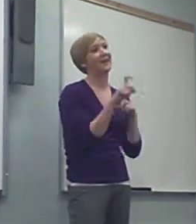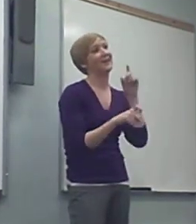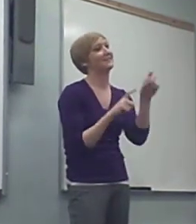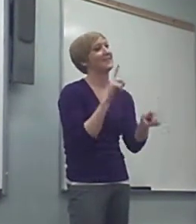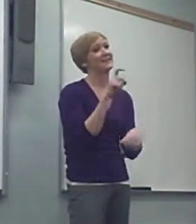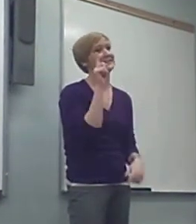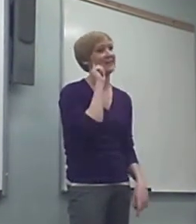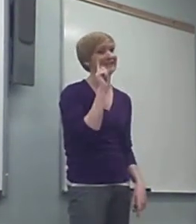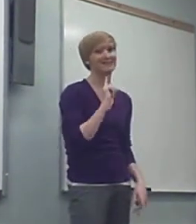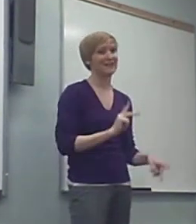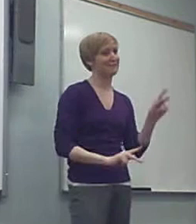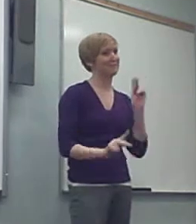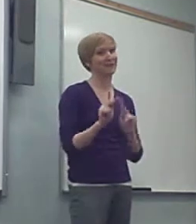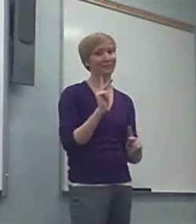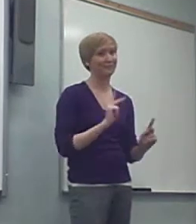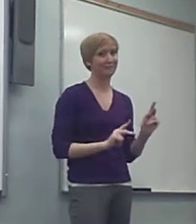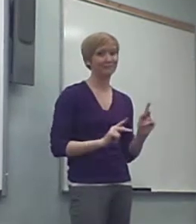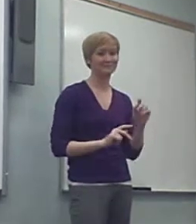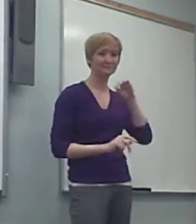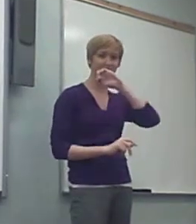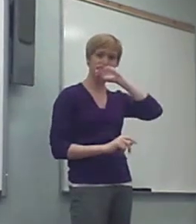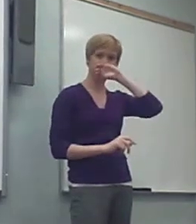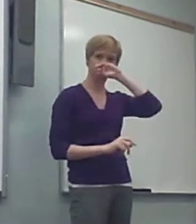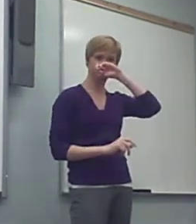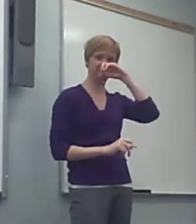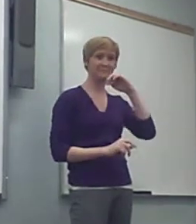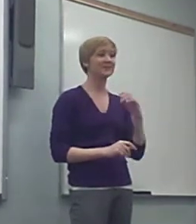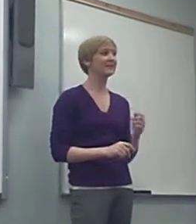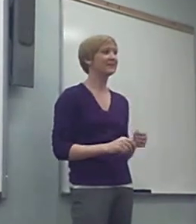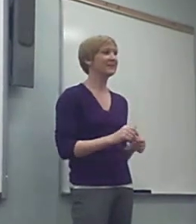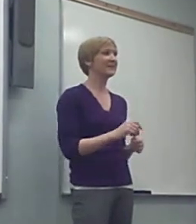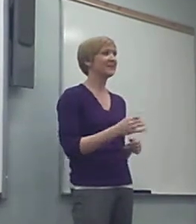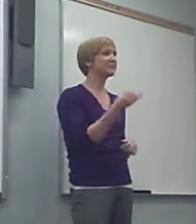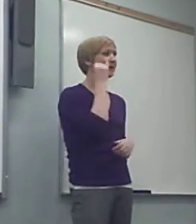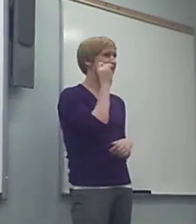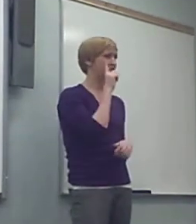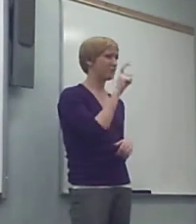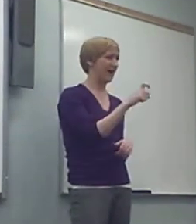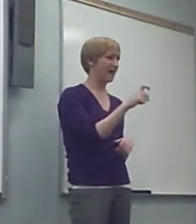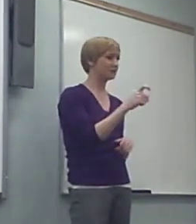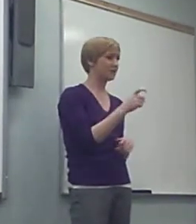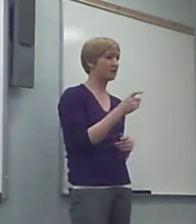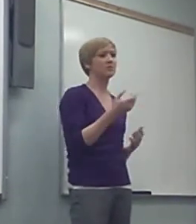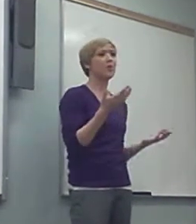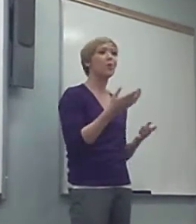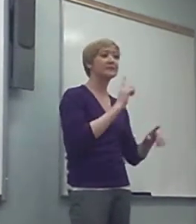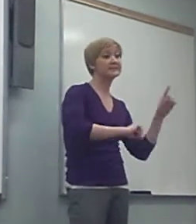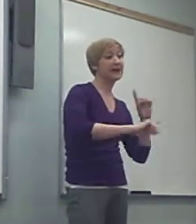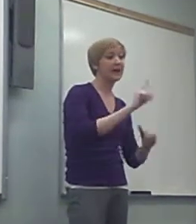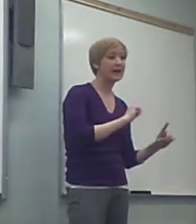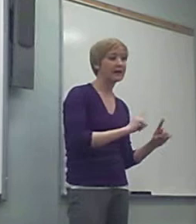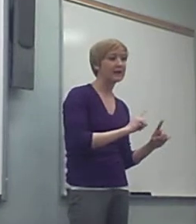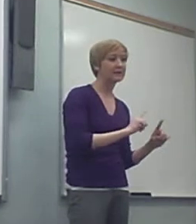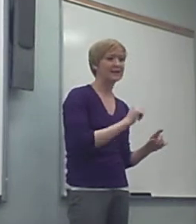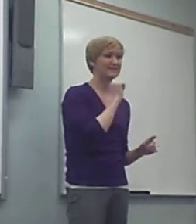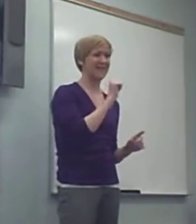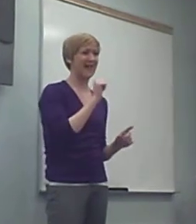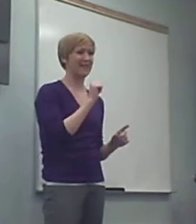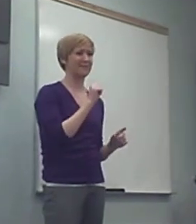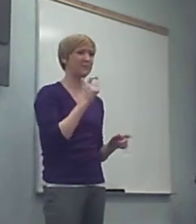they don't approach it in the context that it appears in. And sometimes I get asked by the deaf person,